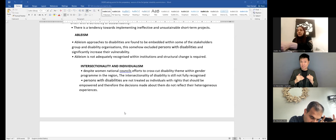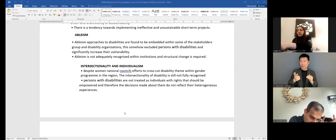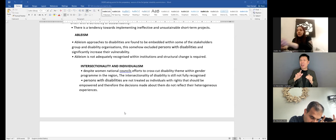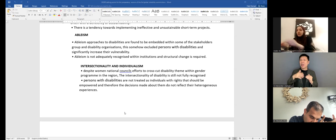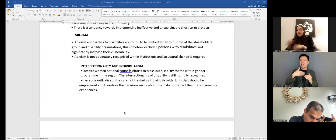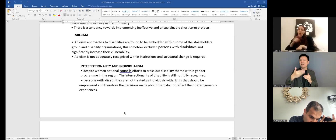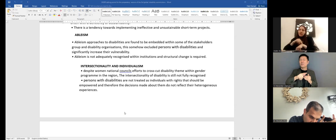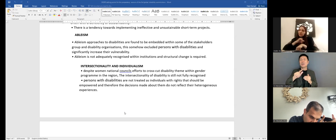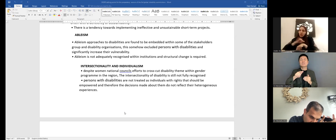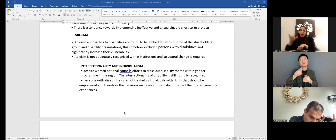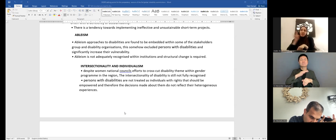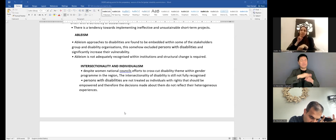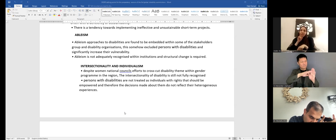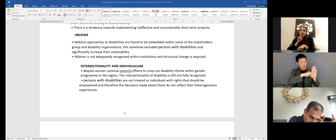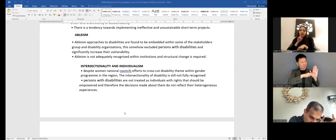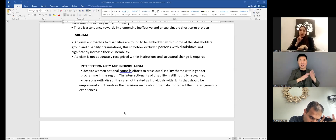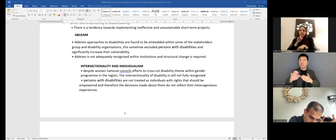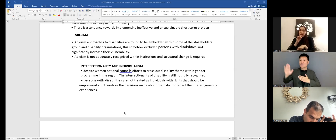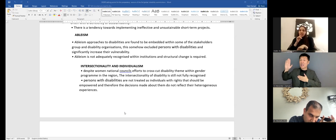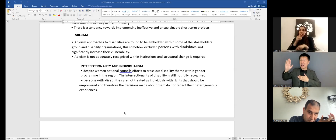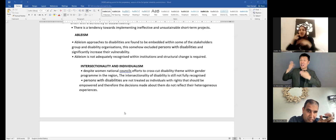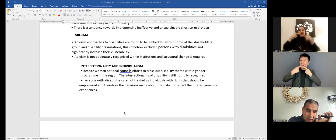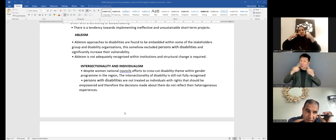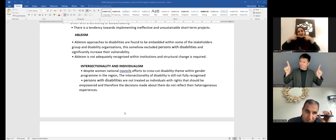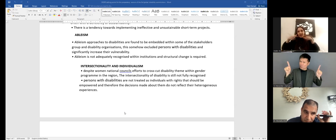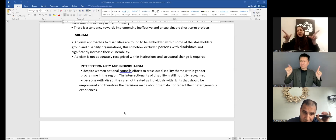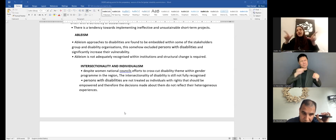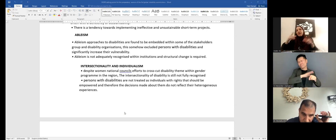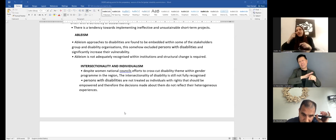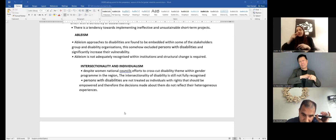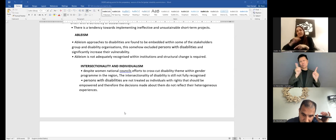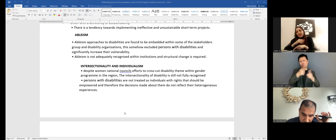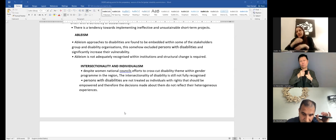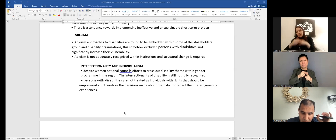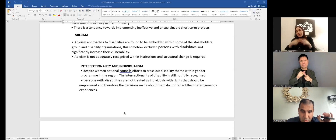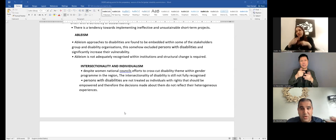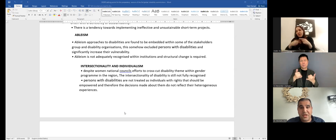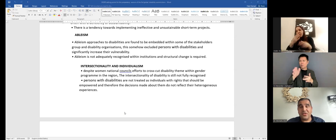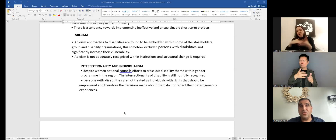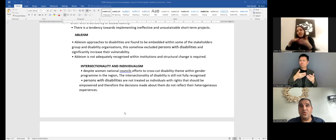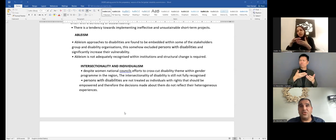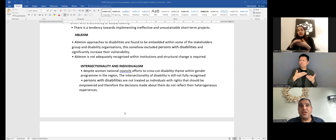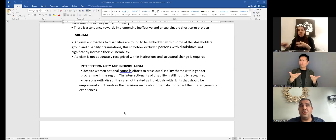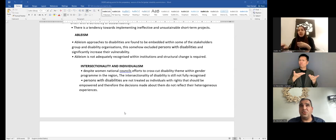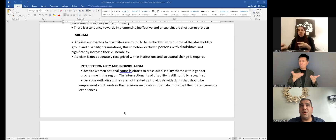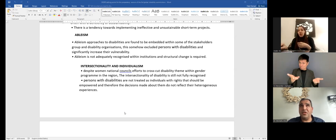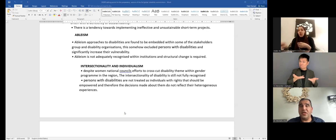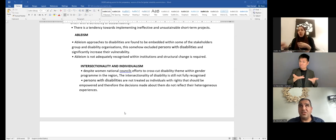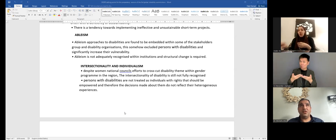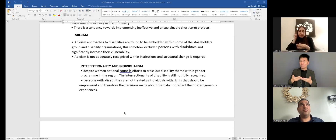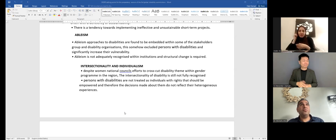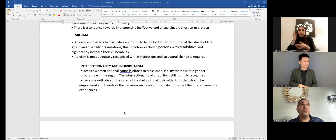So you can continue, Mustafa, and then we can move to Alia. Okay, so thank you, Dr.